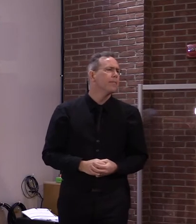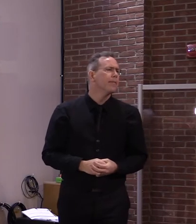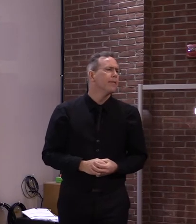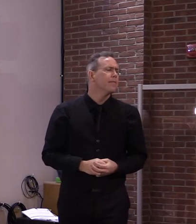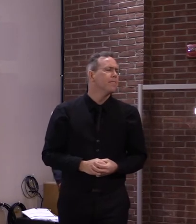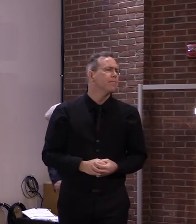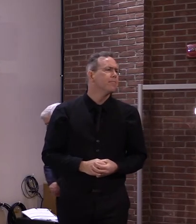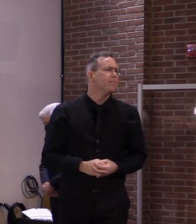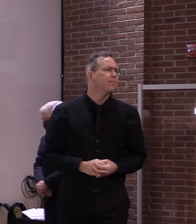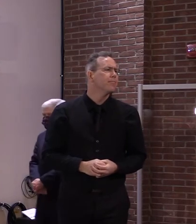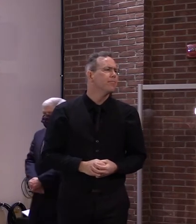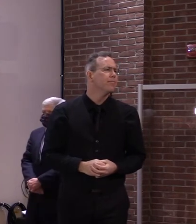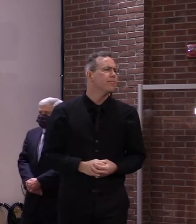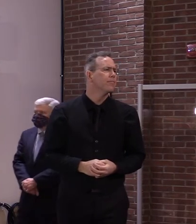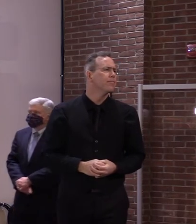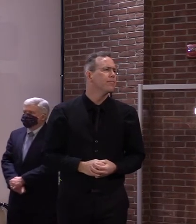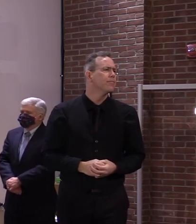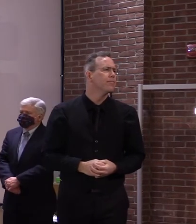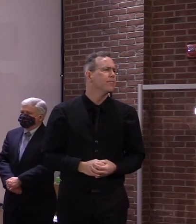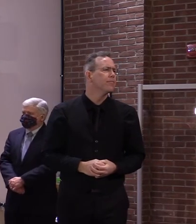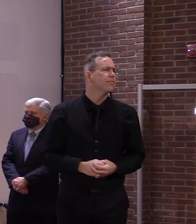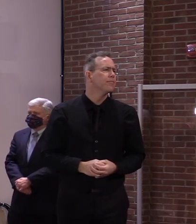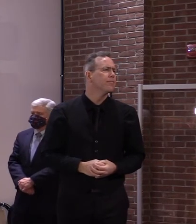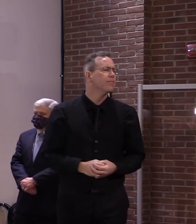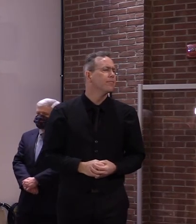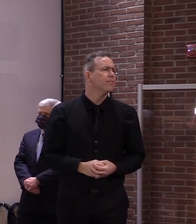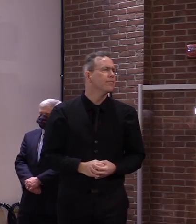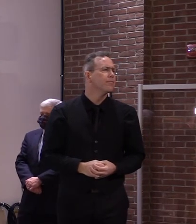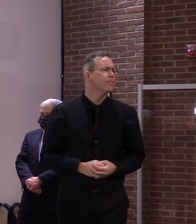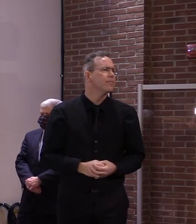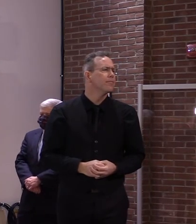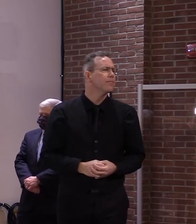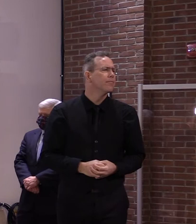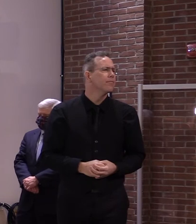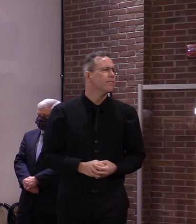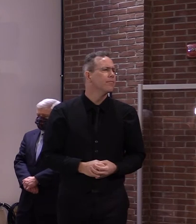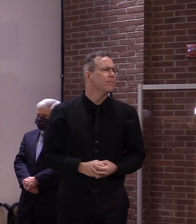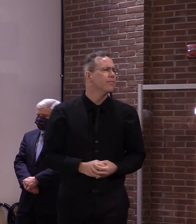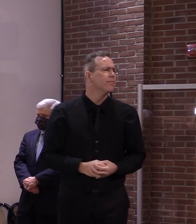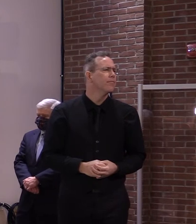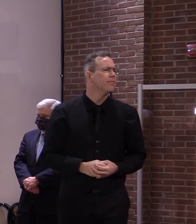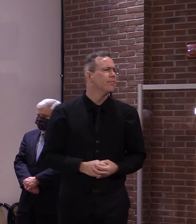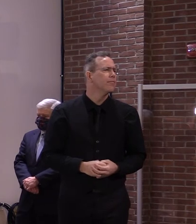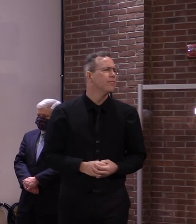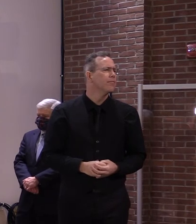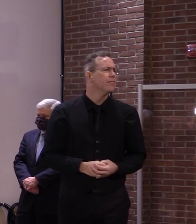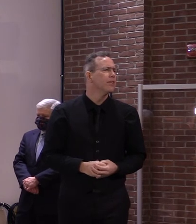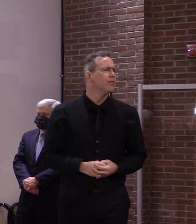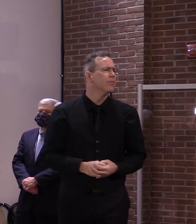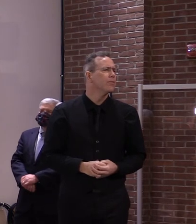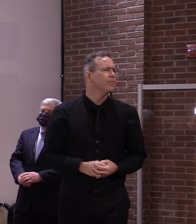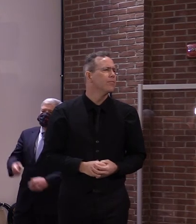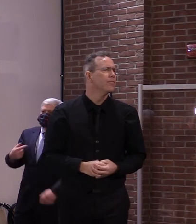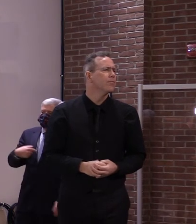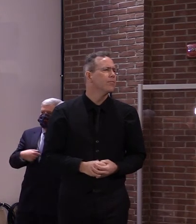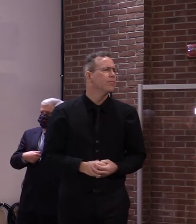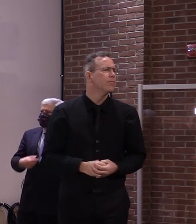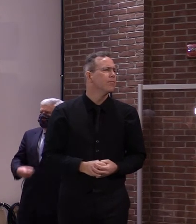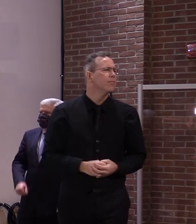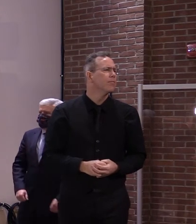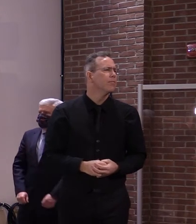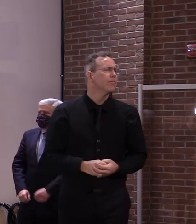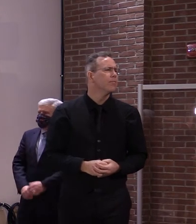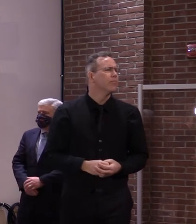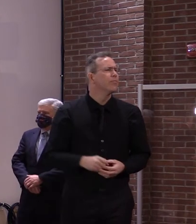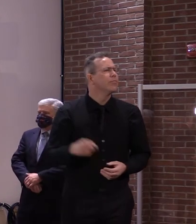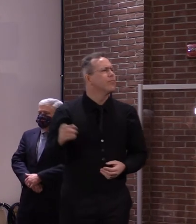be updated more frequently currently it updates on friday with data from the prior wednesday what's the status of that understanding that people